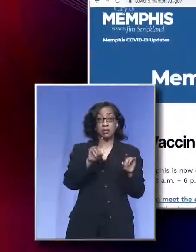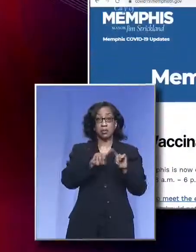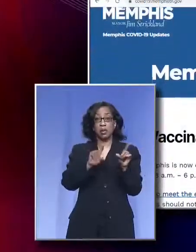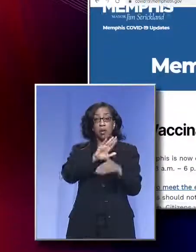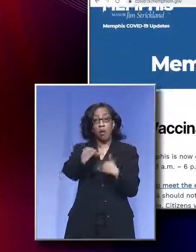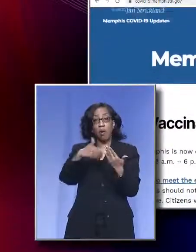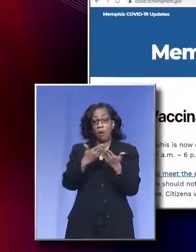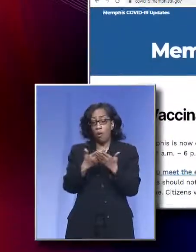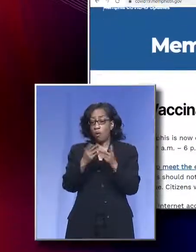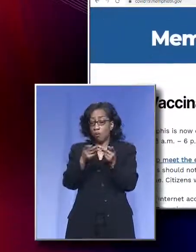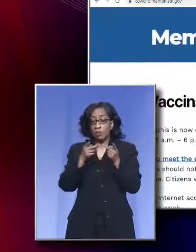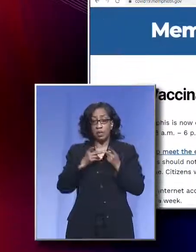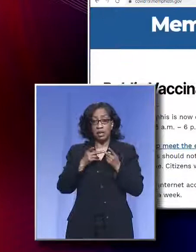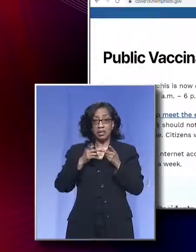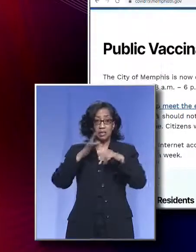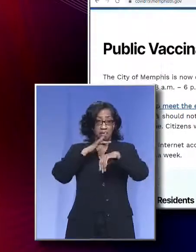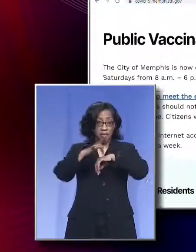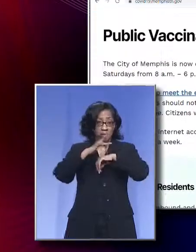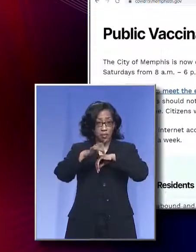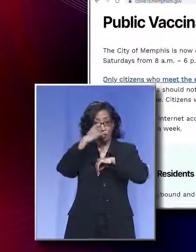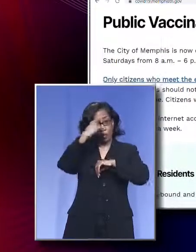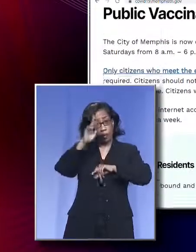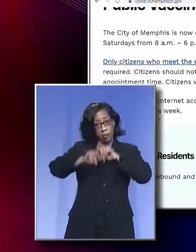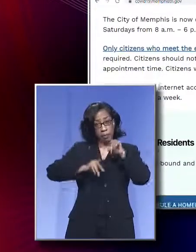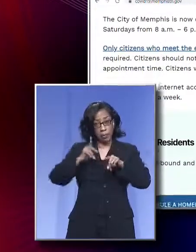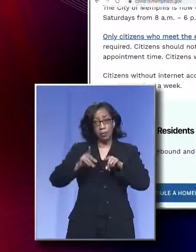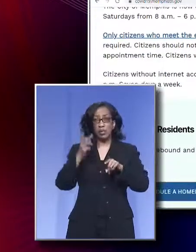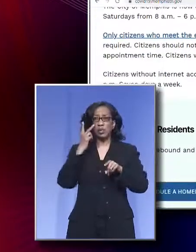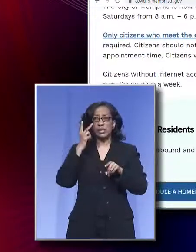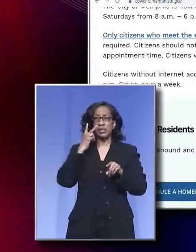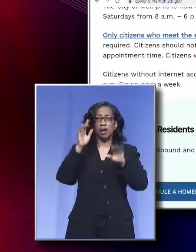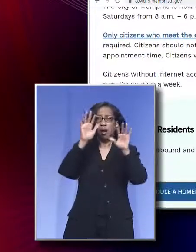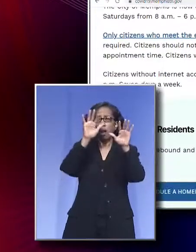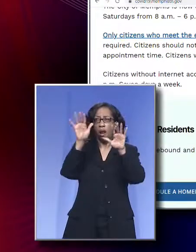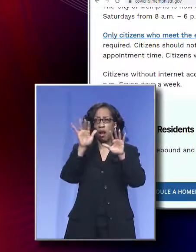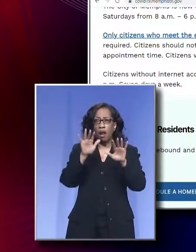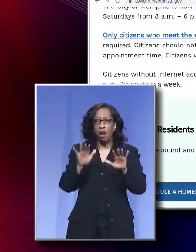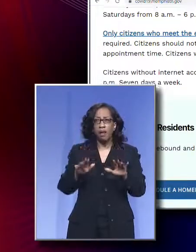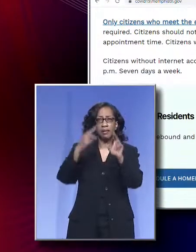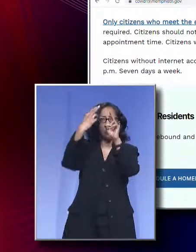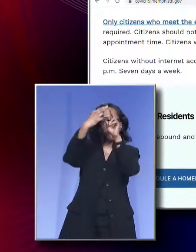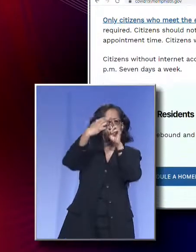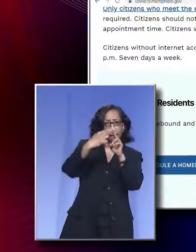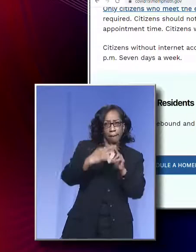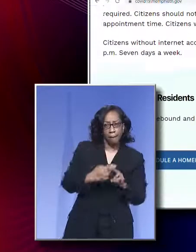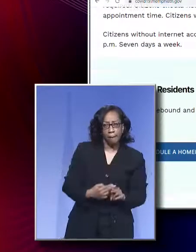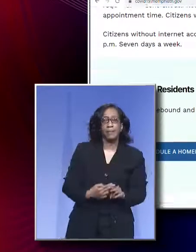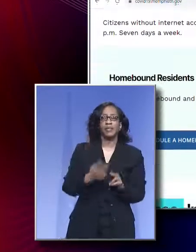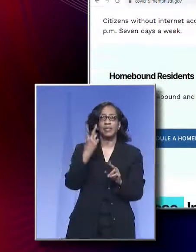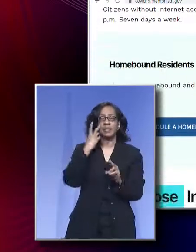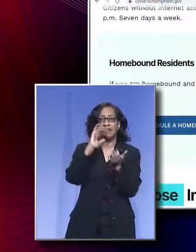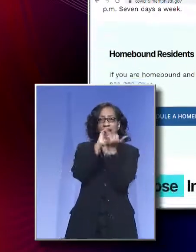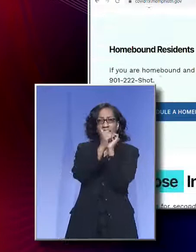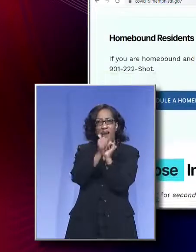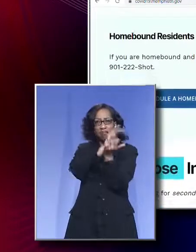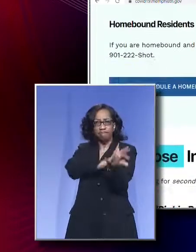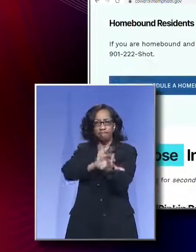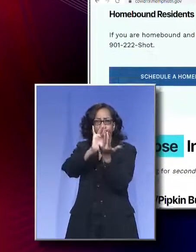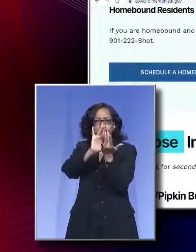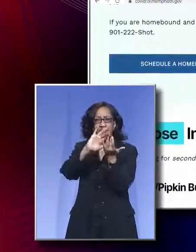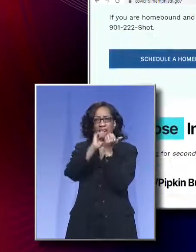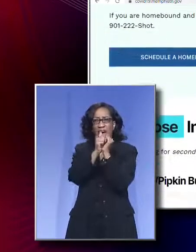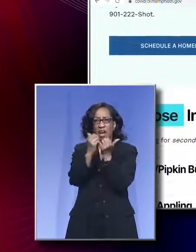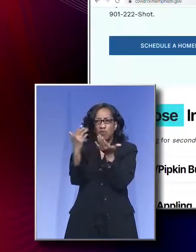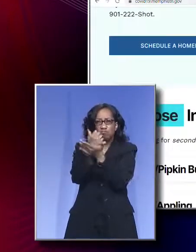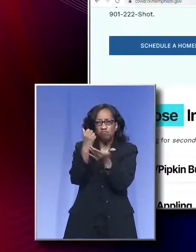to vaccine to the general public. We have information about how you can get in contact. We will have information about those community-based